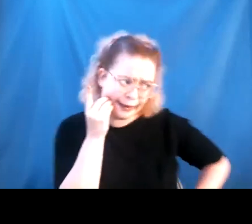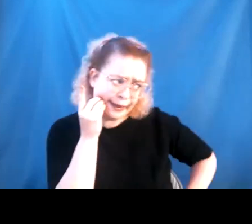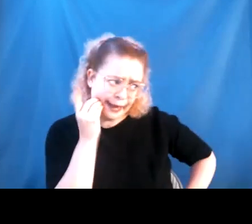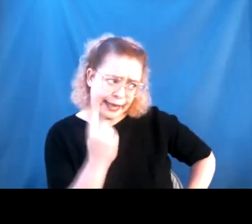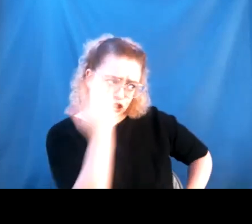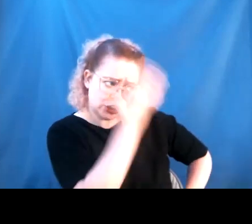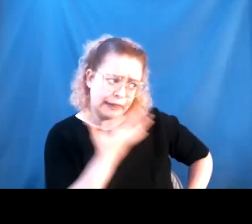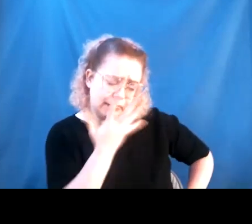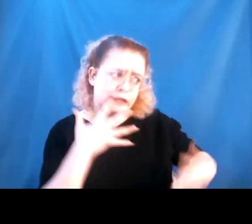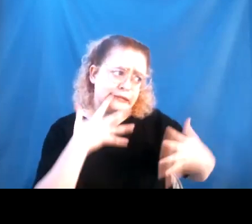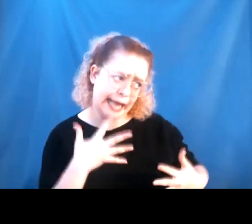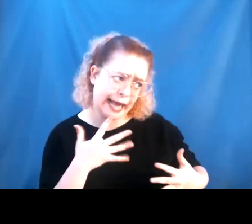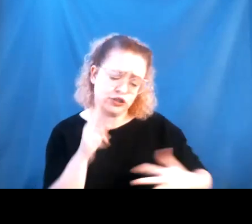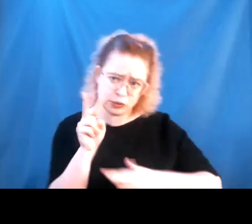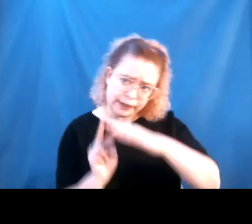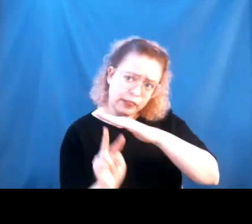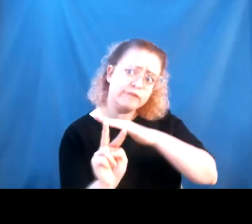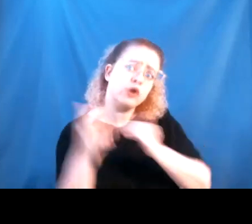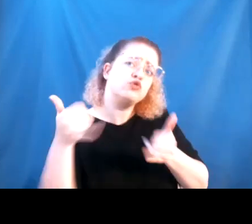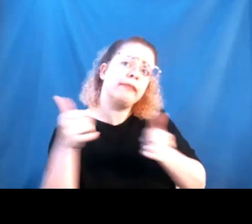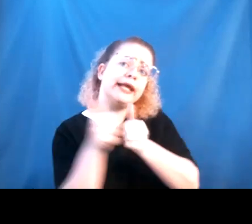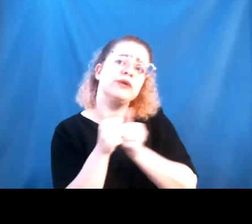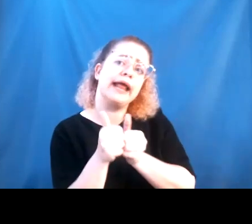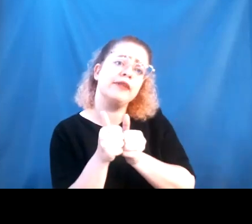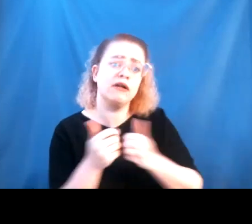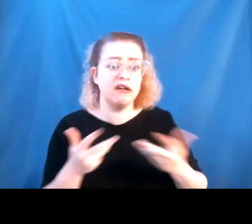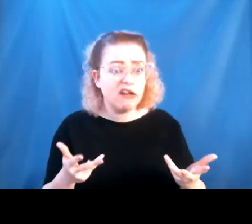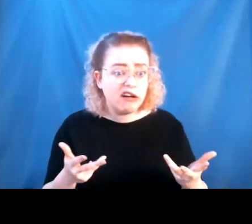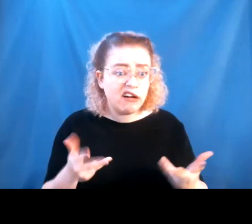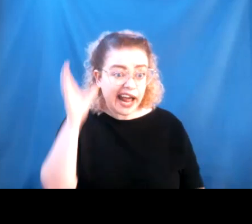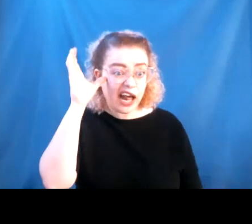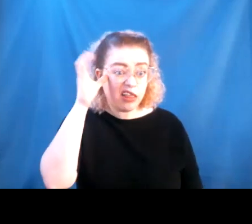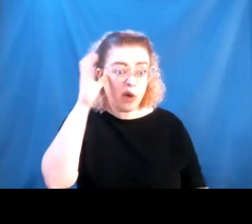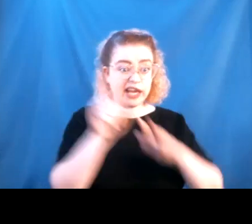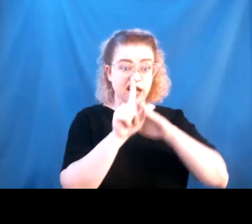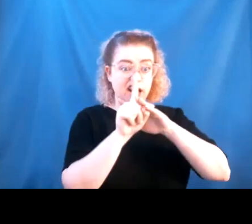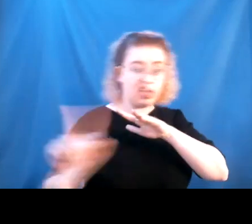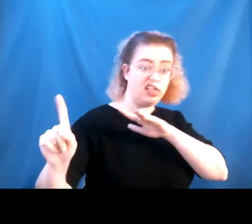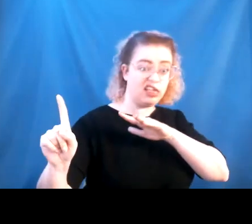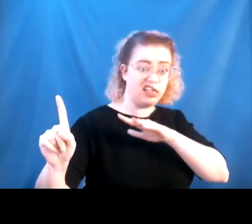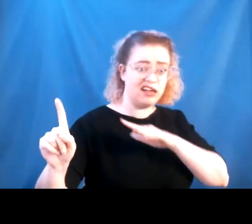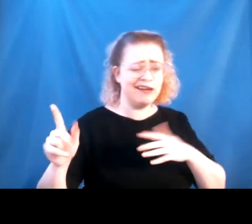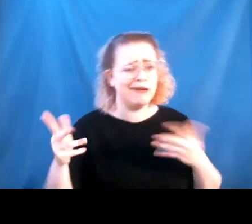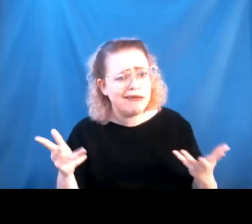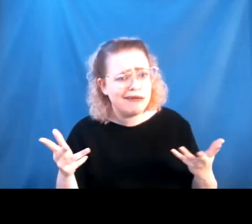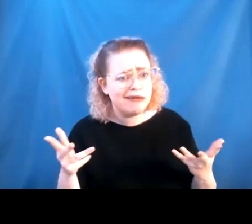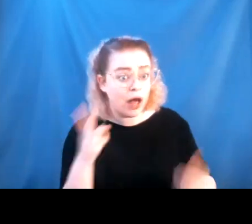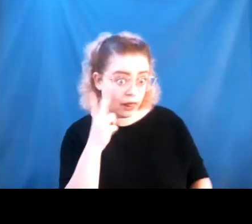Chloe. And Chloe maybe doesn't mean to, but she kind of takes off to do her own thing. So let's see what